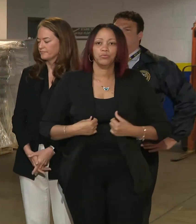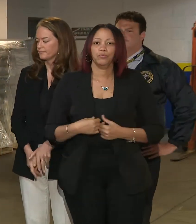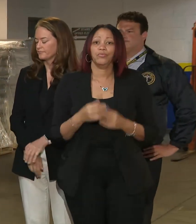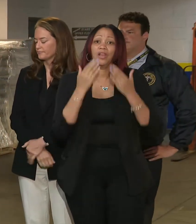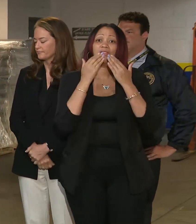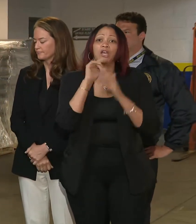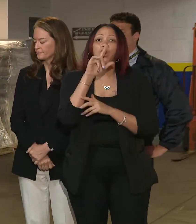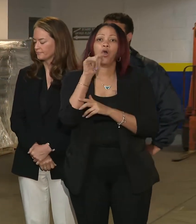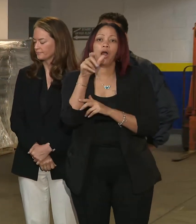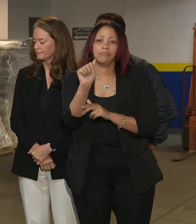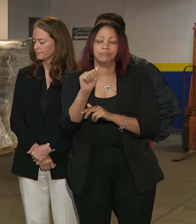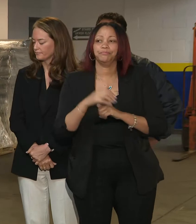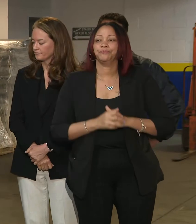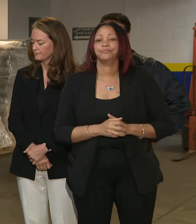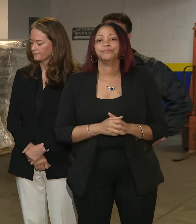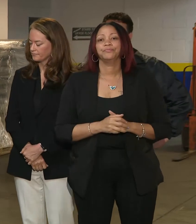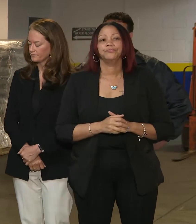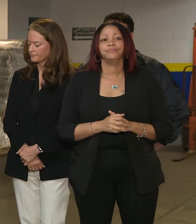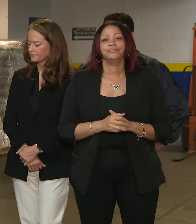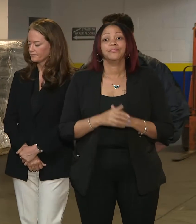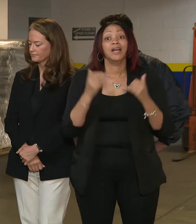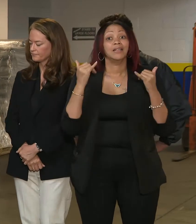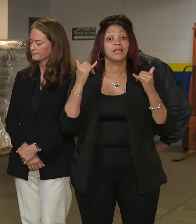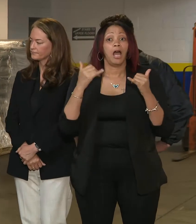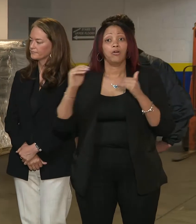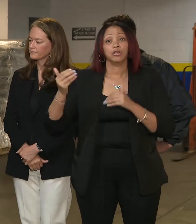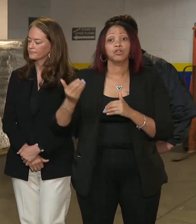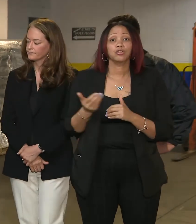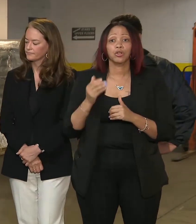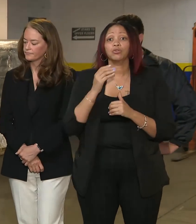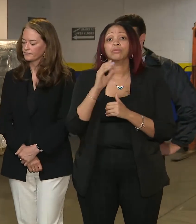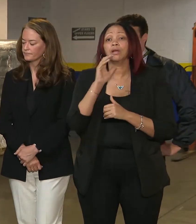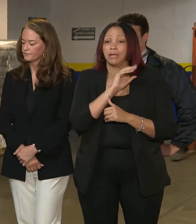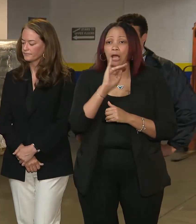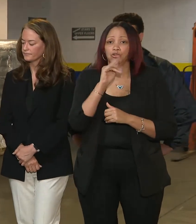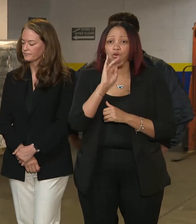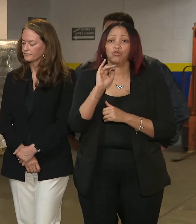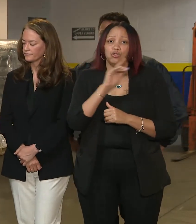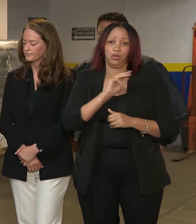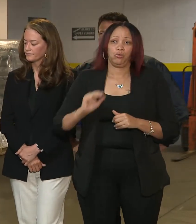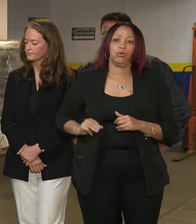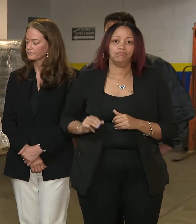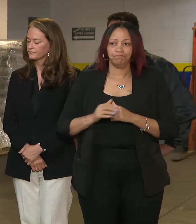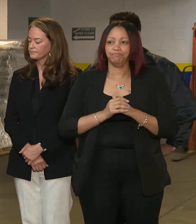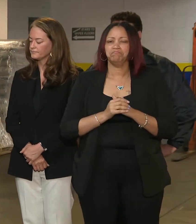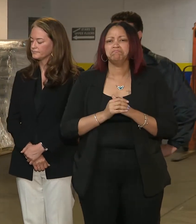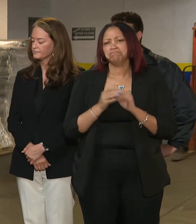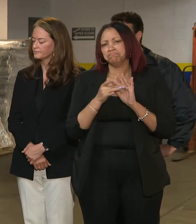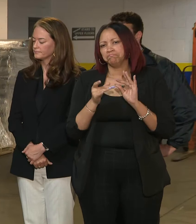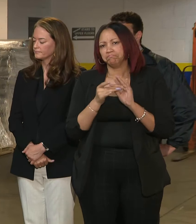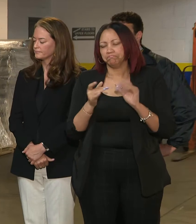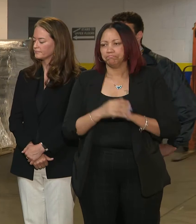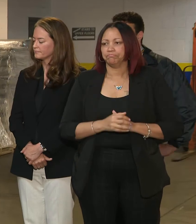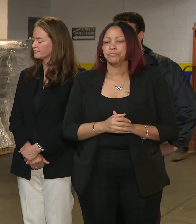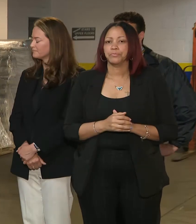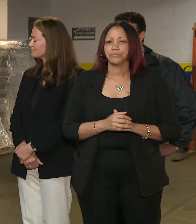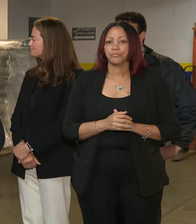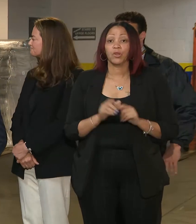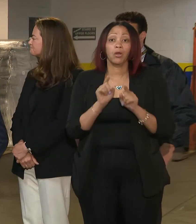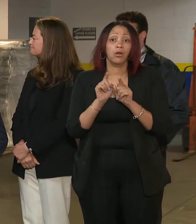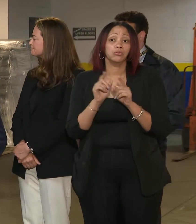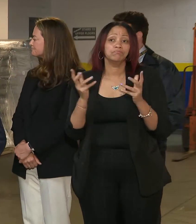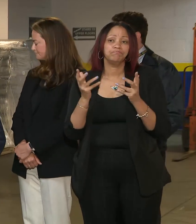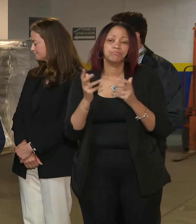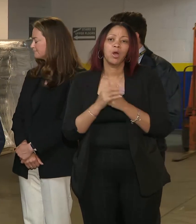Thank you, Laura. And would like to also introduce Consul General Holubov to make a few remarks here as well. I also just want to